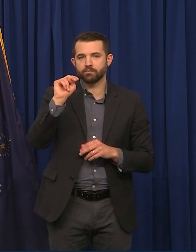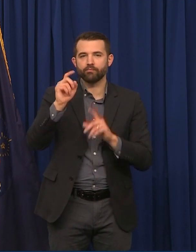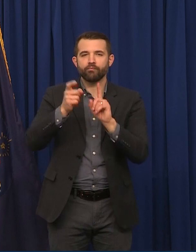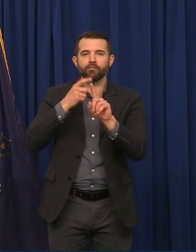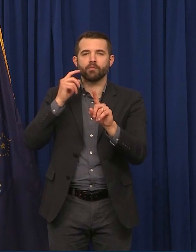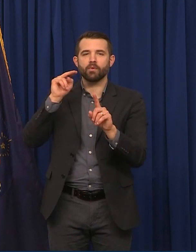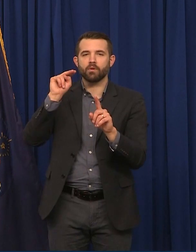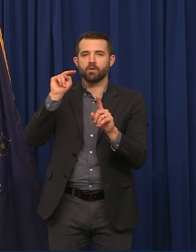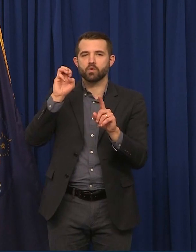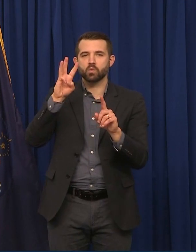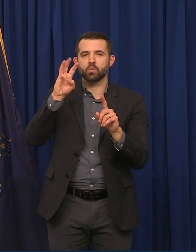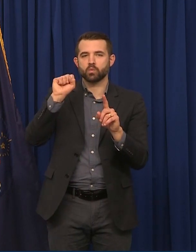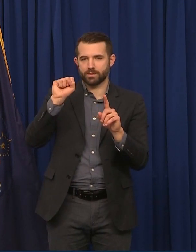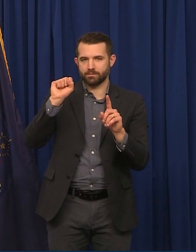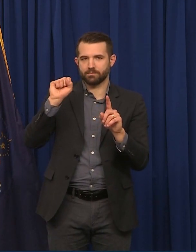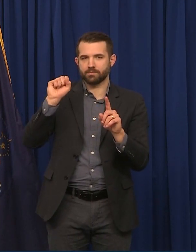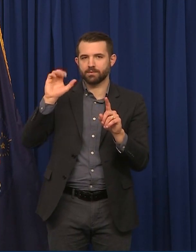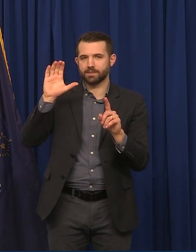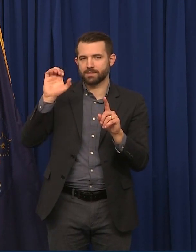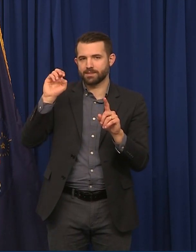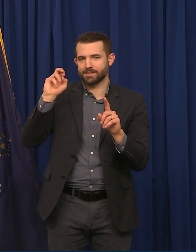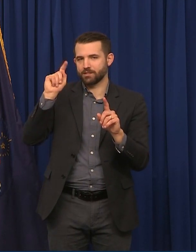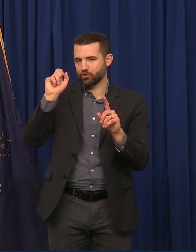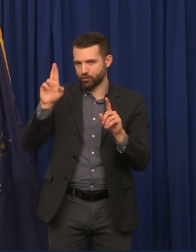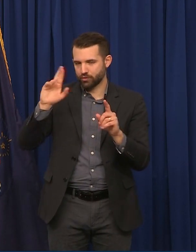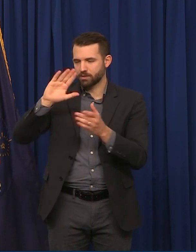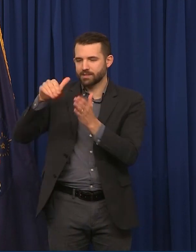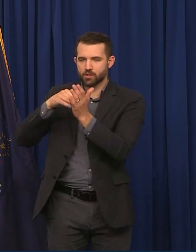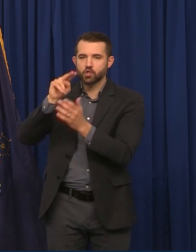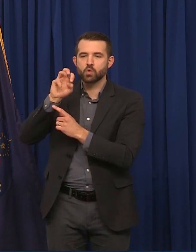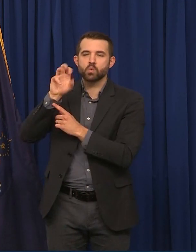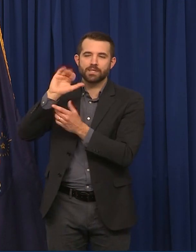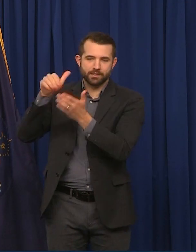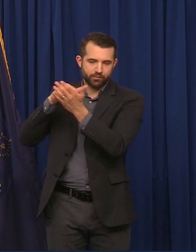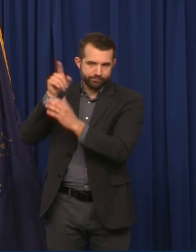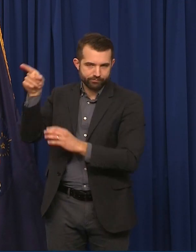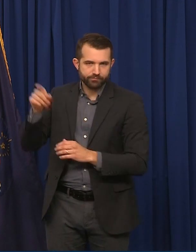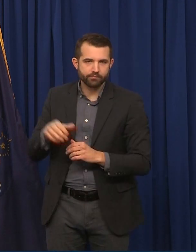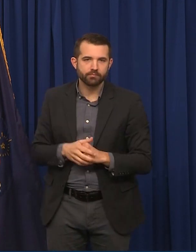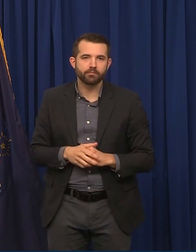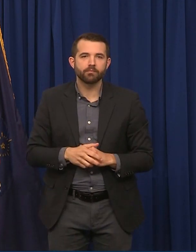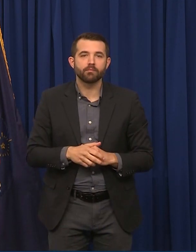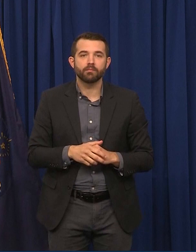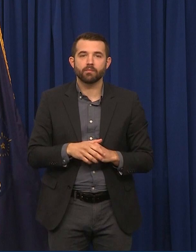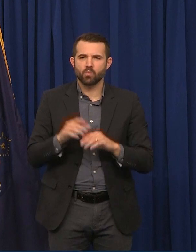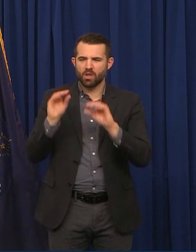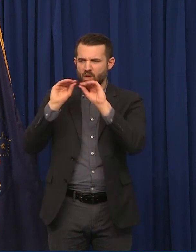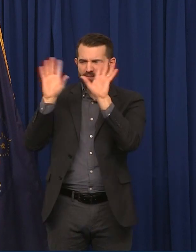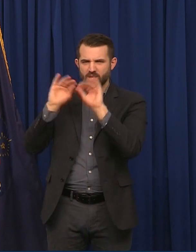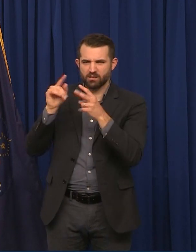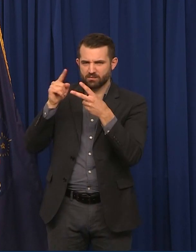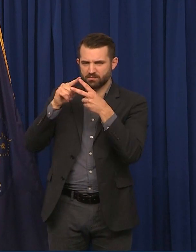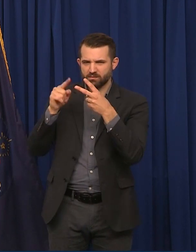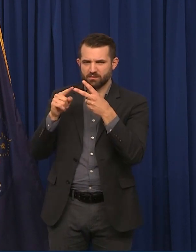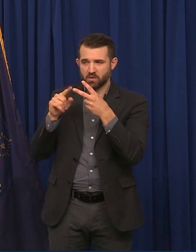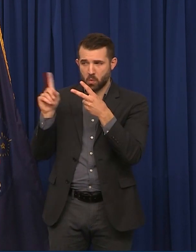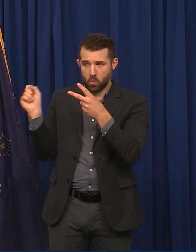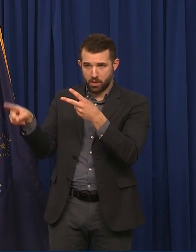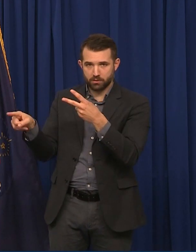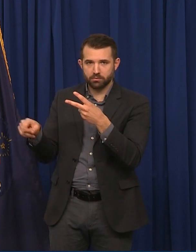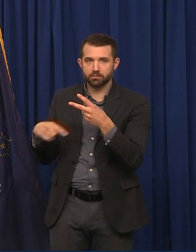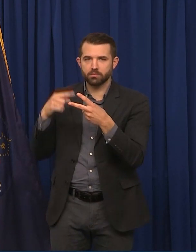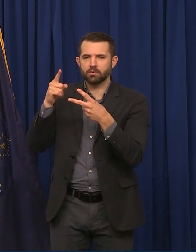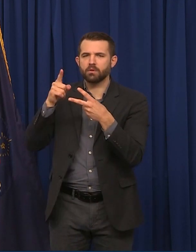Yes, good morning, Dr. Shah. A quick clarification and then a question. The clarification is those 300 masks that